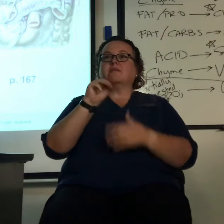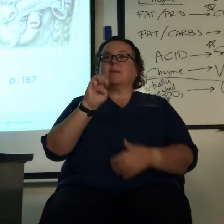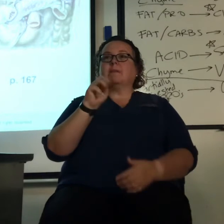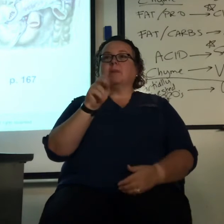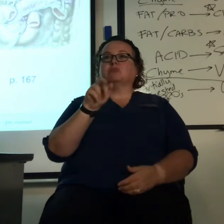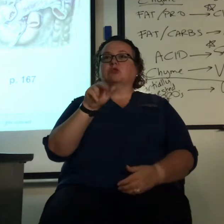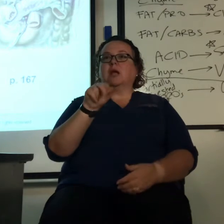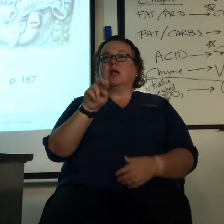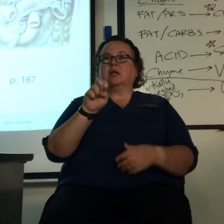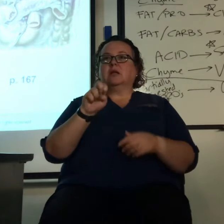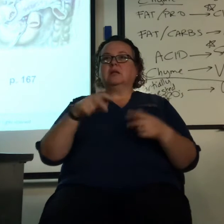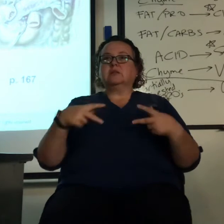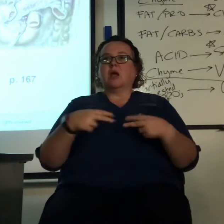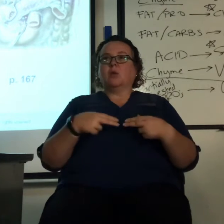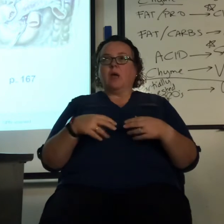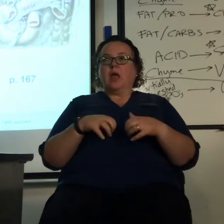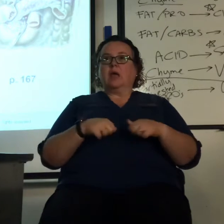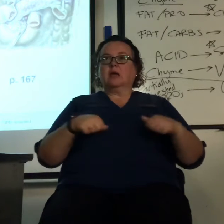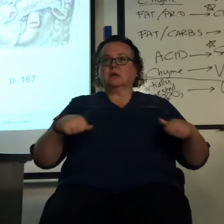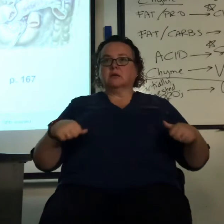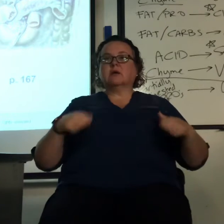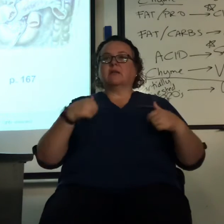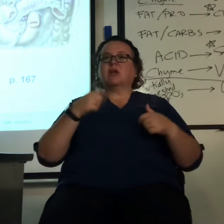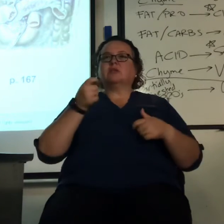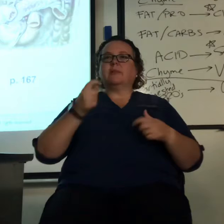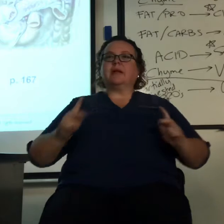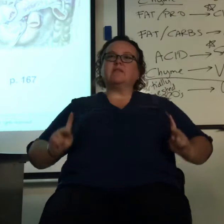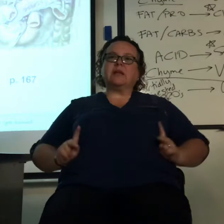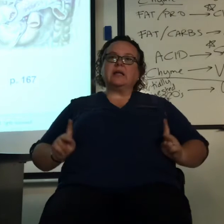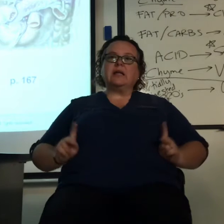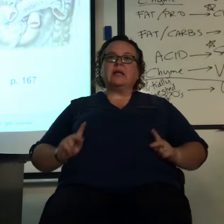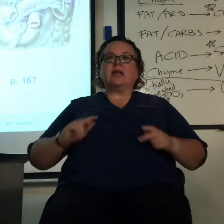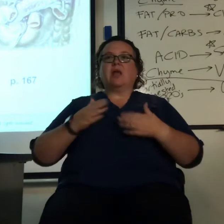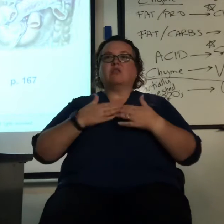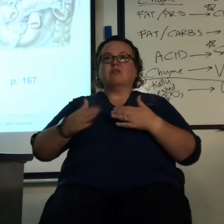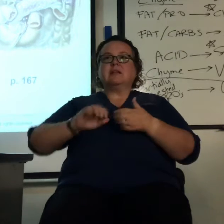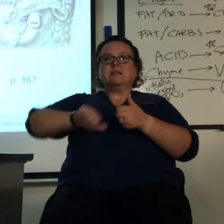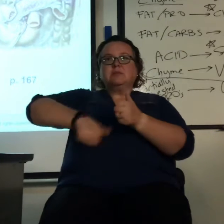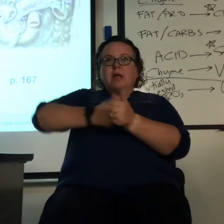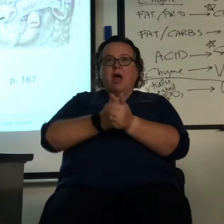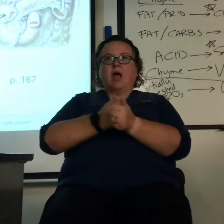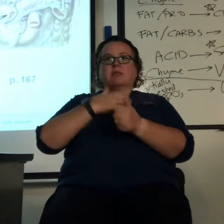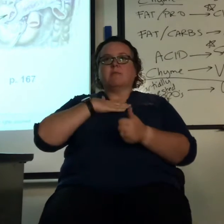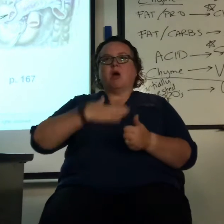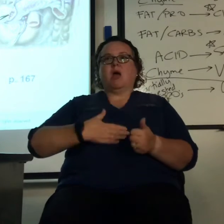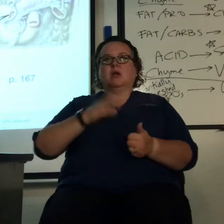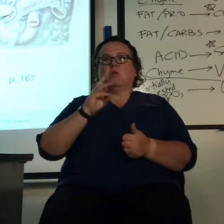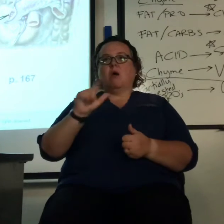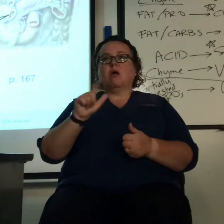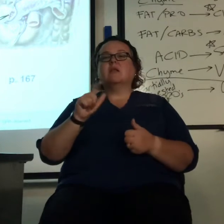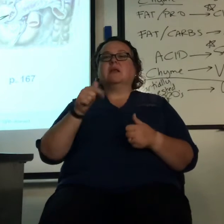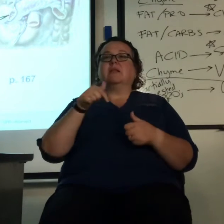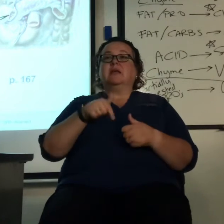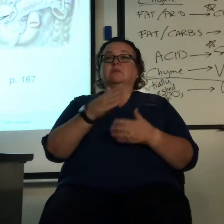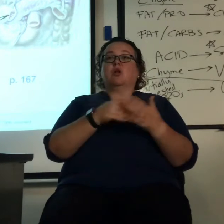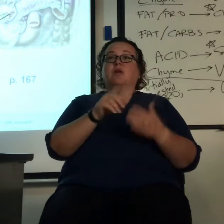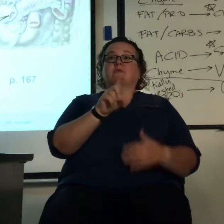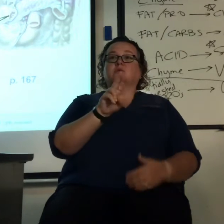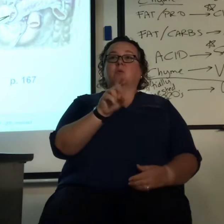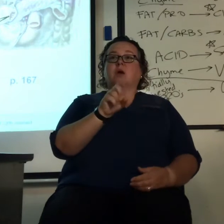there? Like there's like a little bit of kidney and the rest of it's behind the body wall. Here, this part of the duodenum